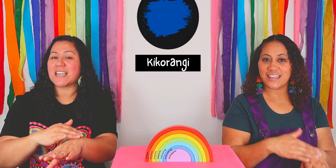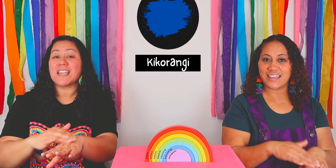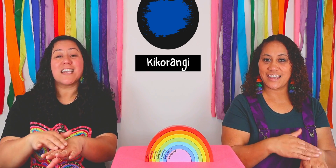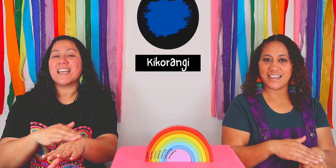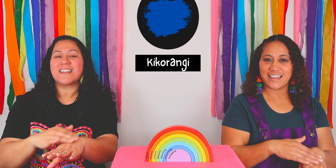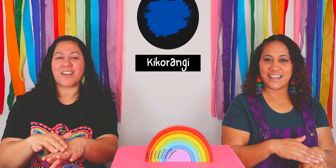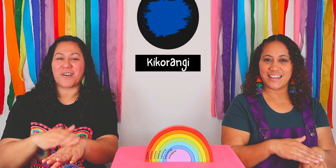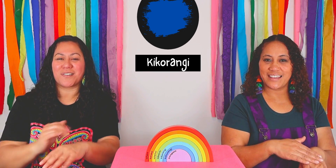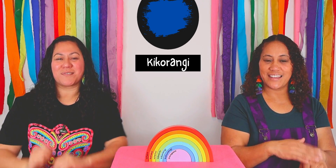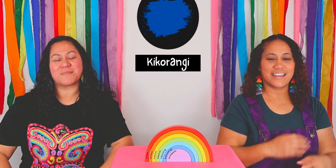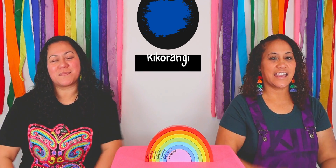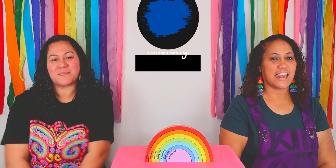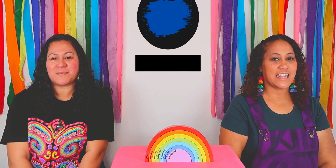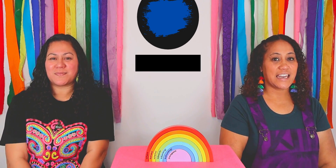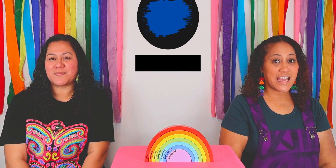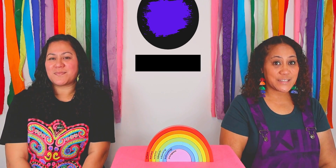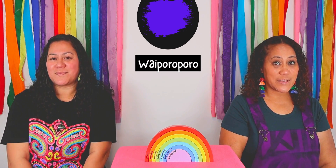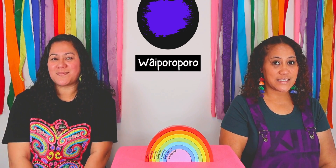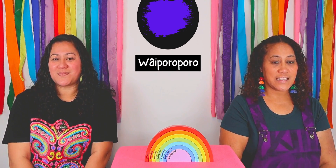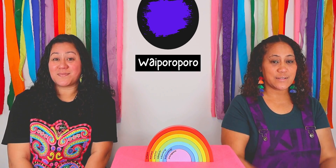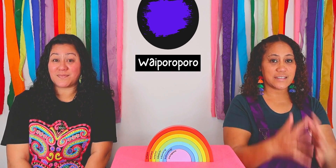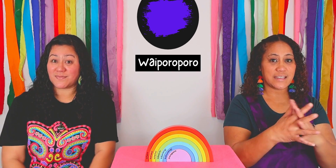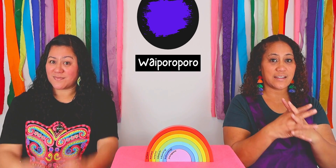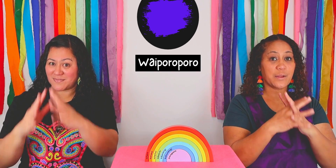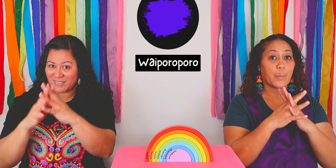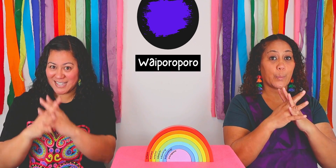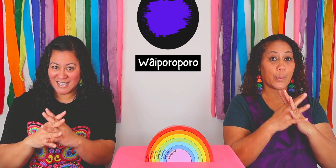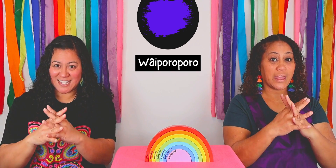Kikorangi, indigo. And our last one starts with the sound W,